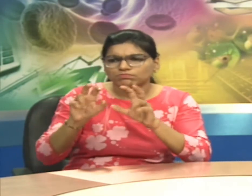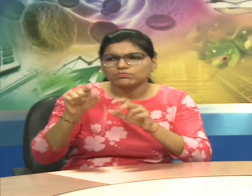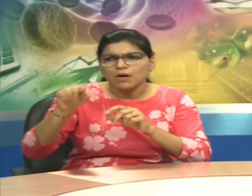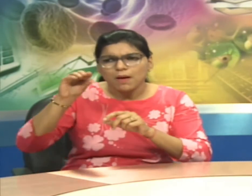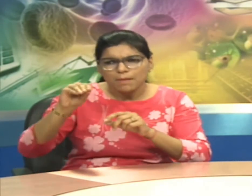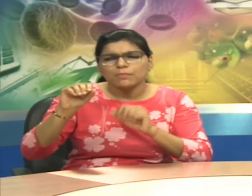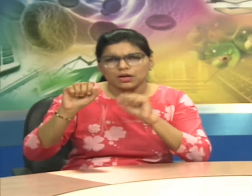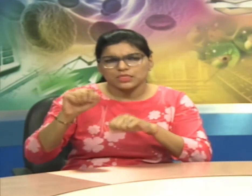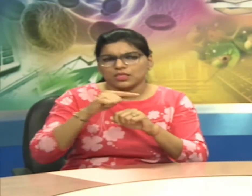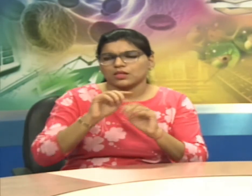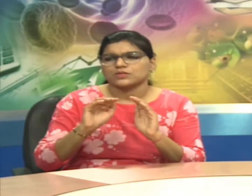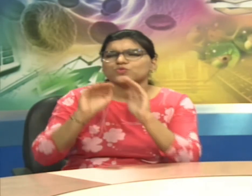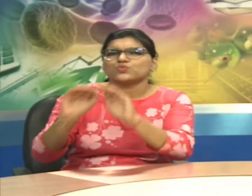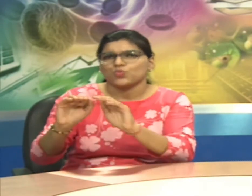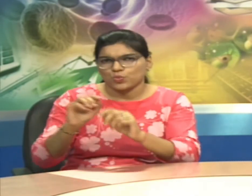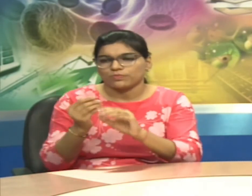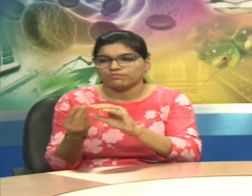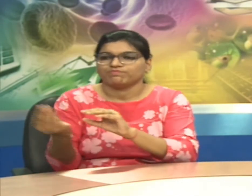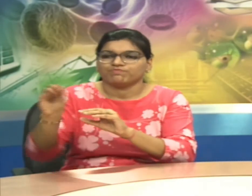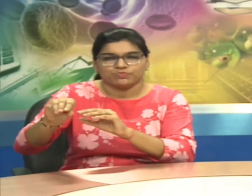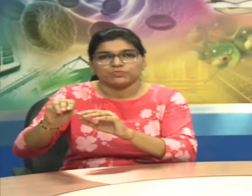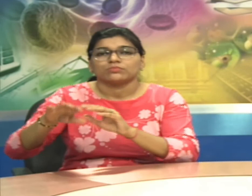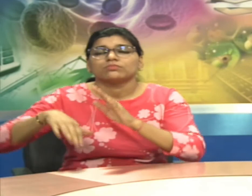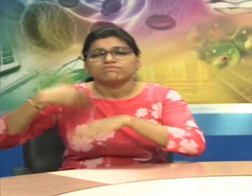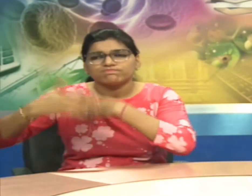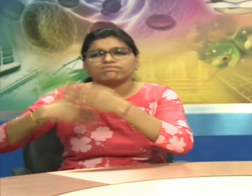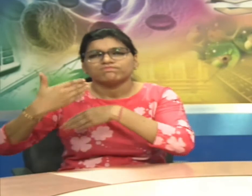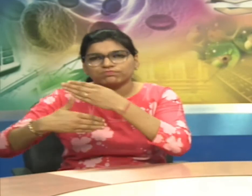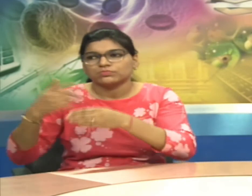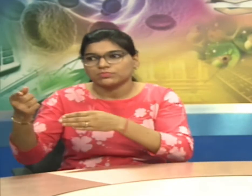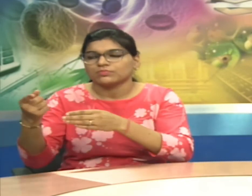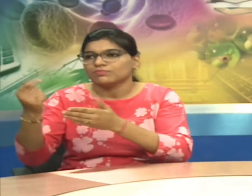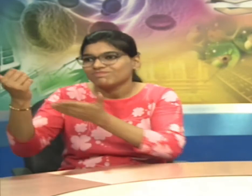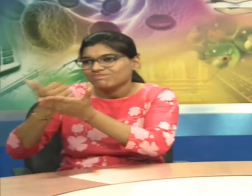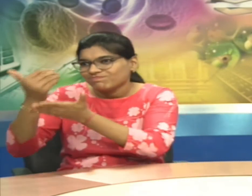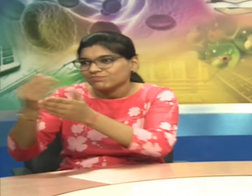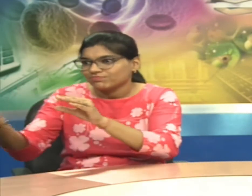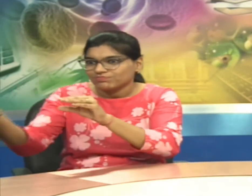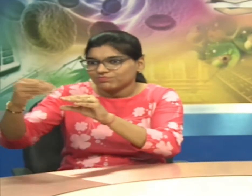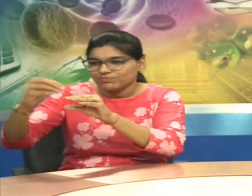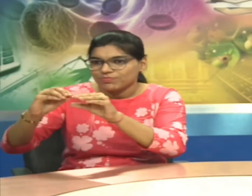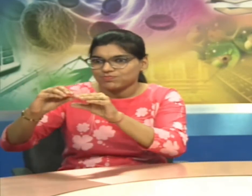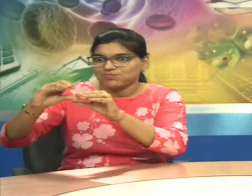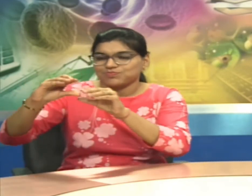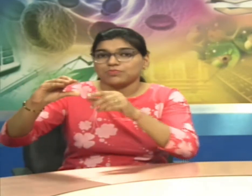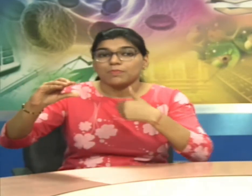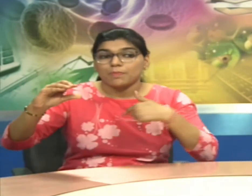Now bank will observe the amount is less. Bank will support to